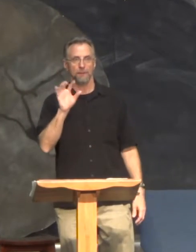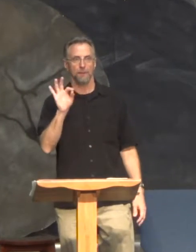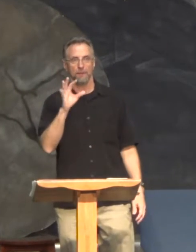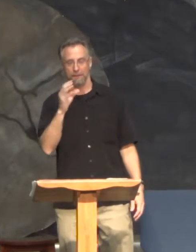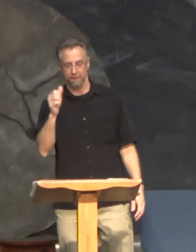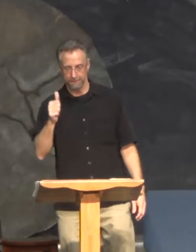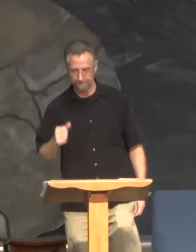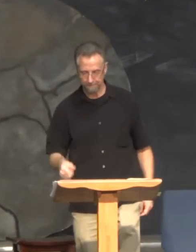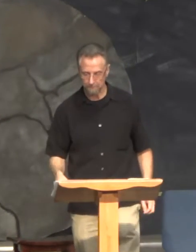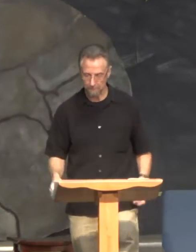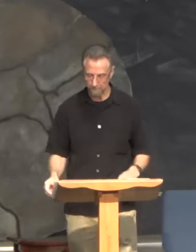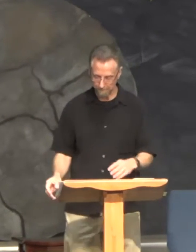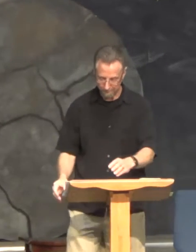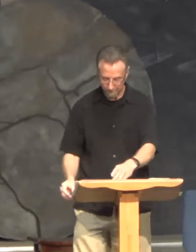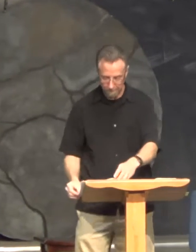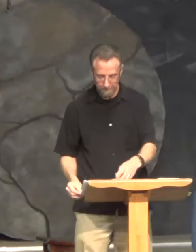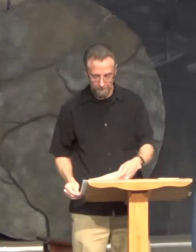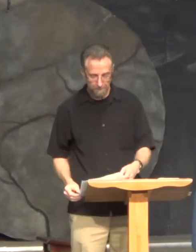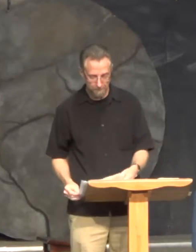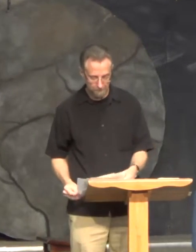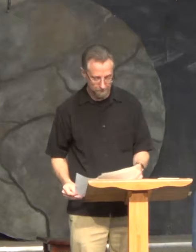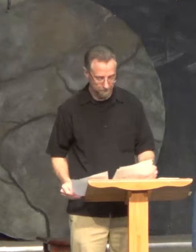In chapter 15, verses 9 and 10.